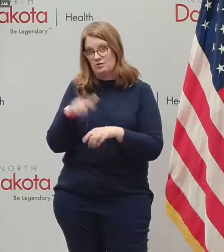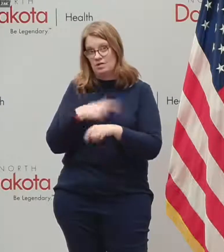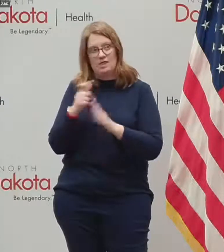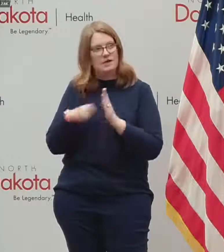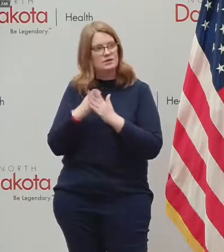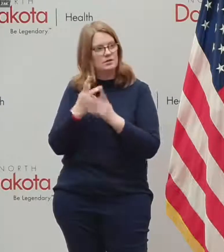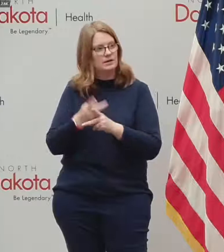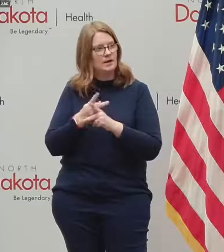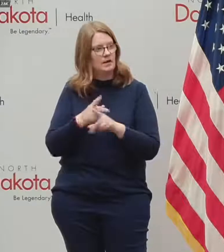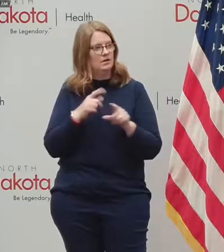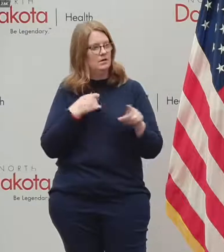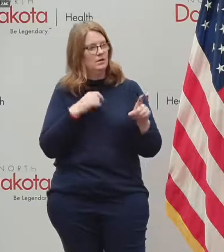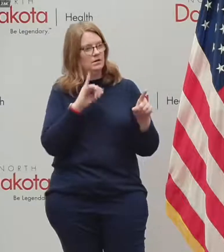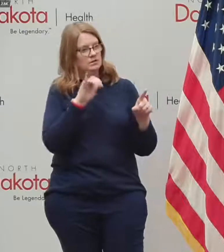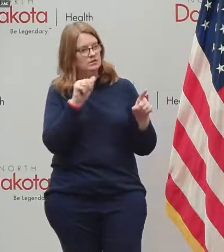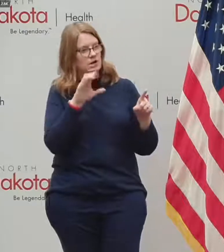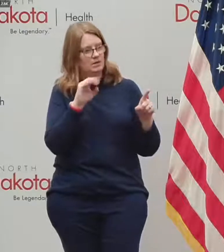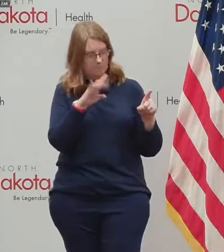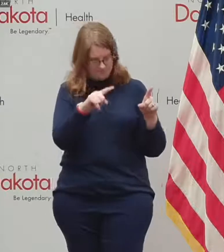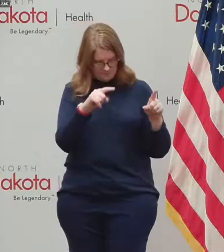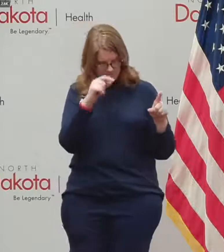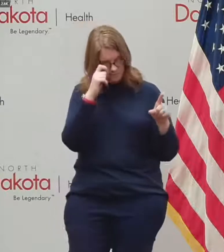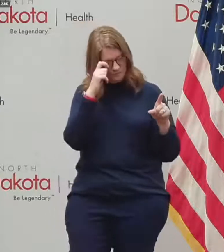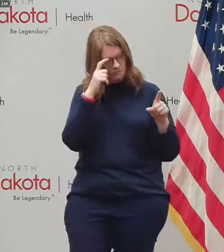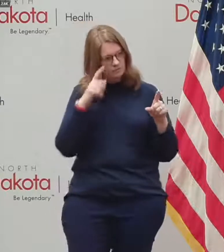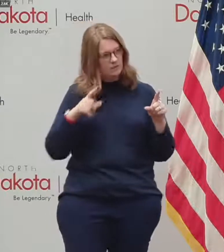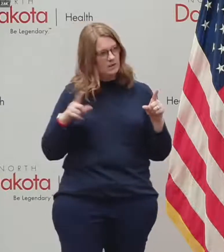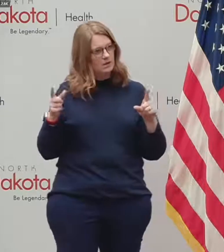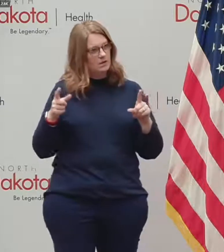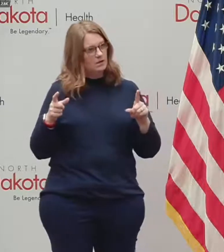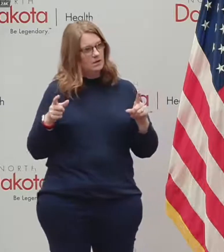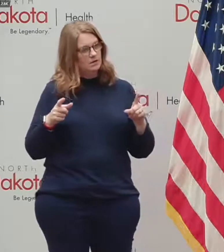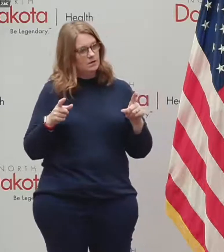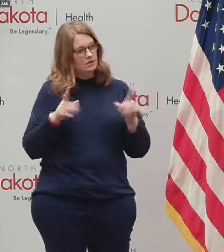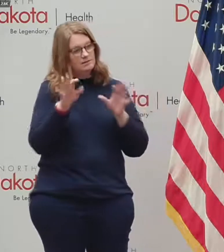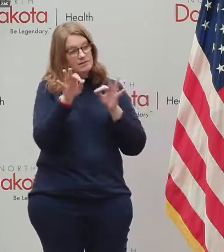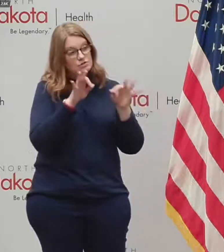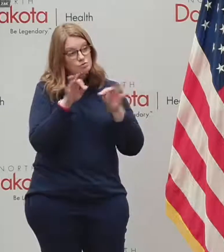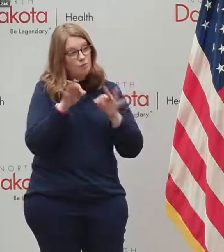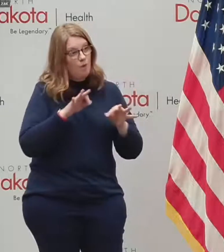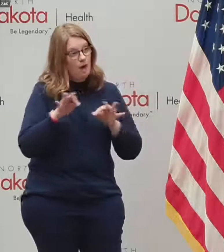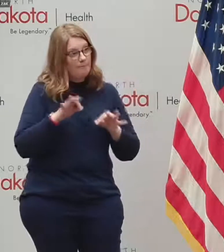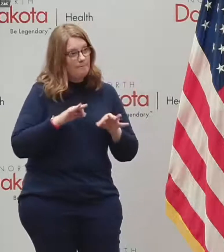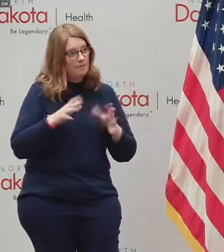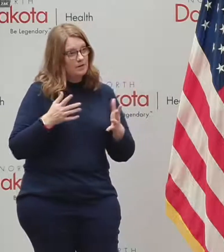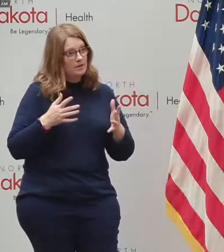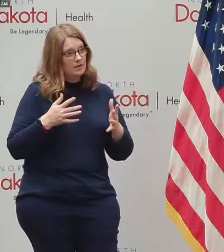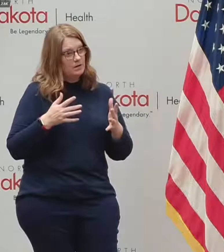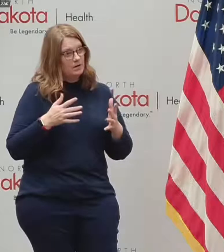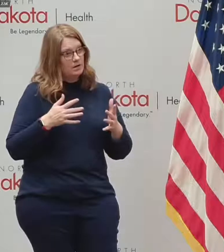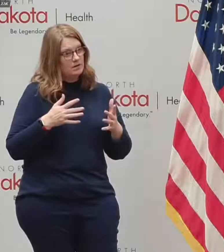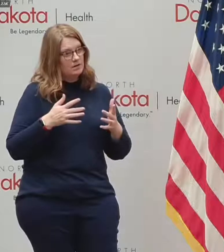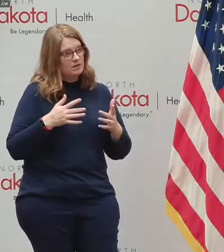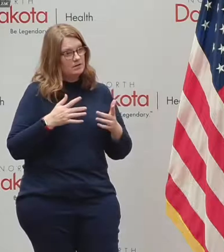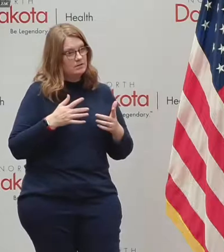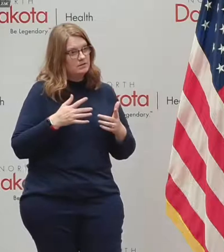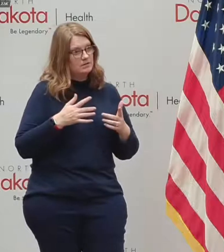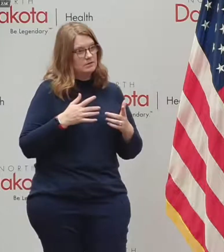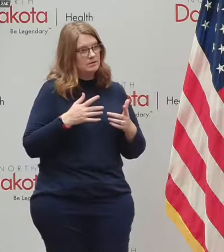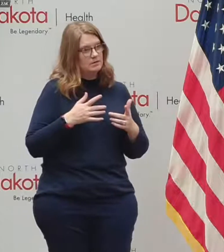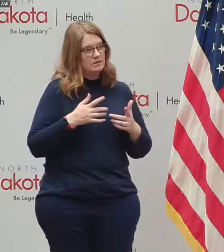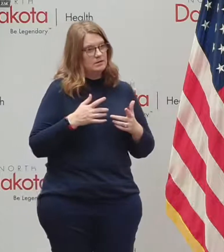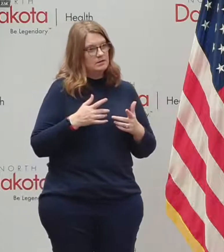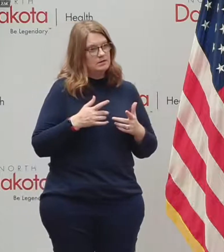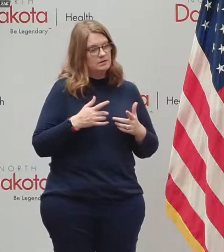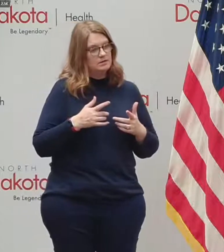a question for you, Chris. Going off of that similar note, can you describe the survive versus thrive that this order could help